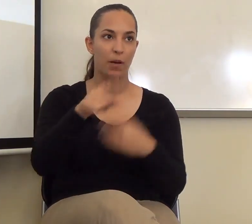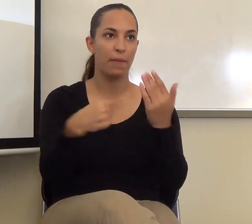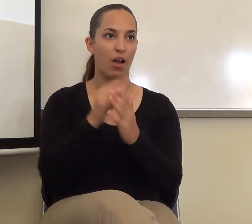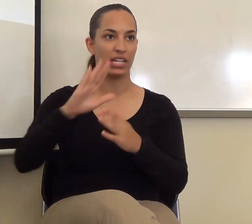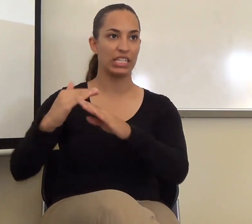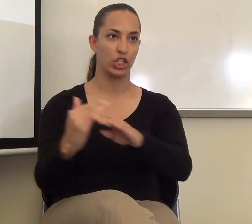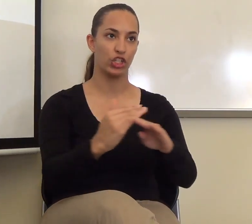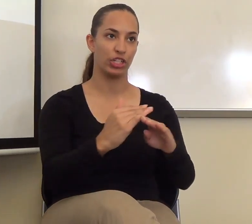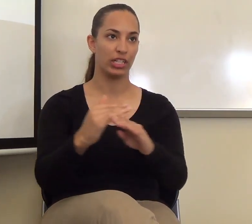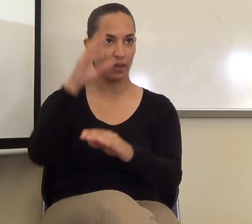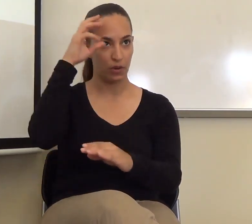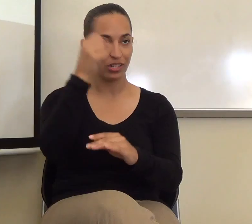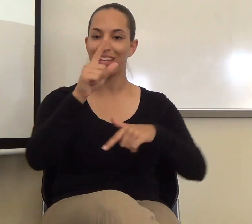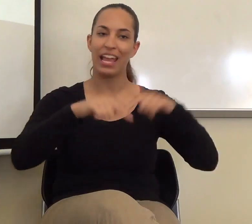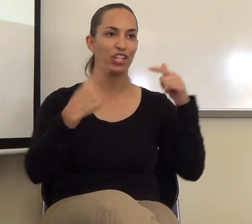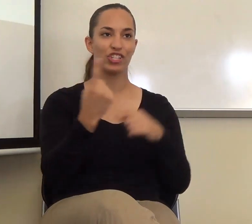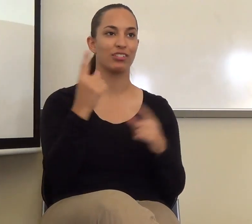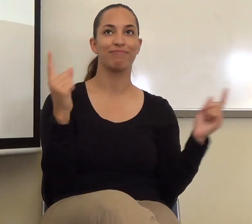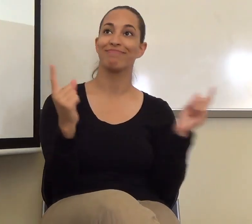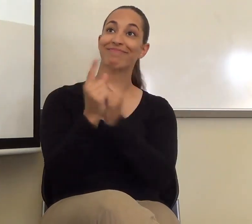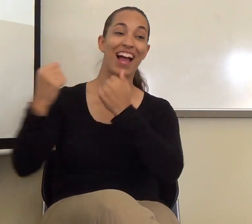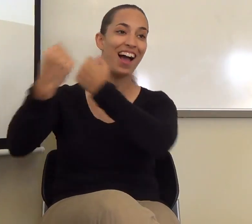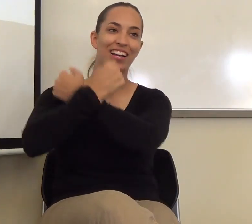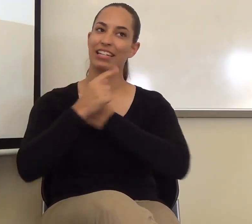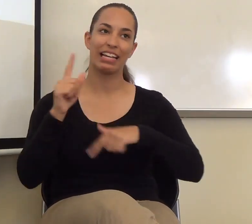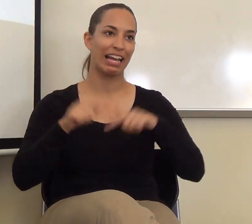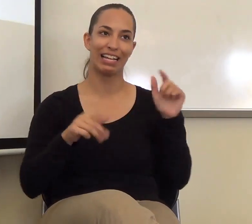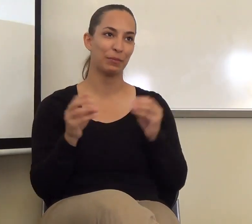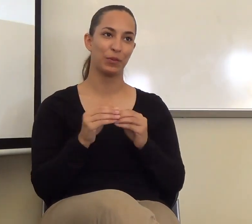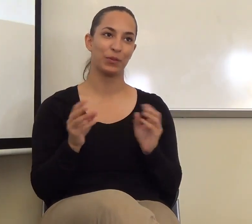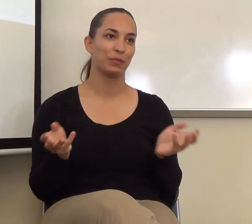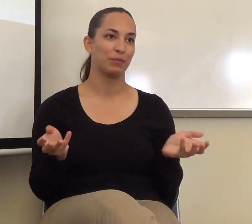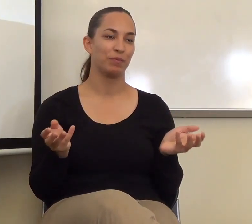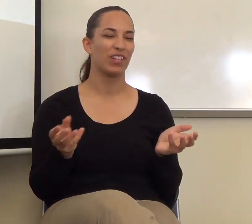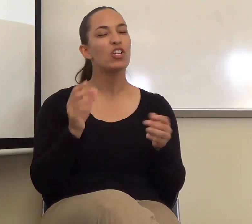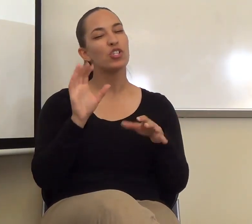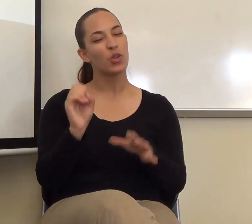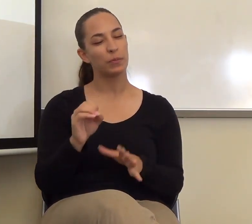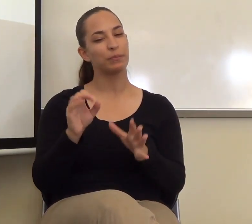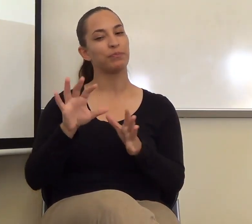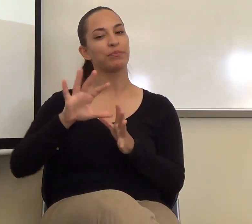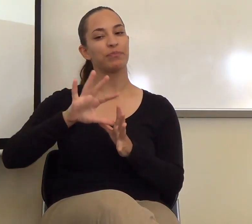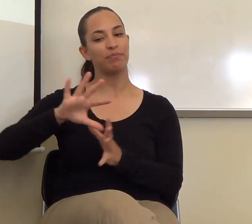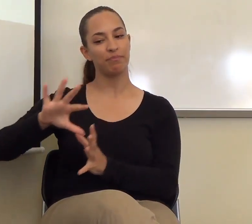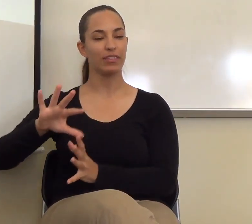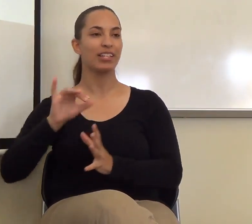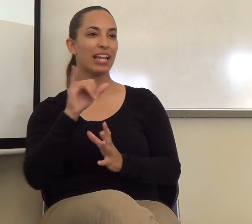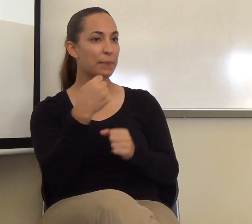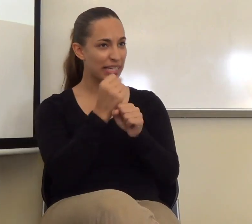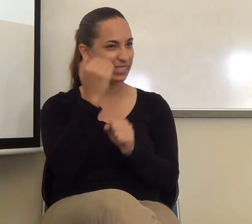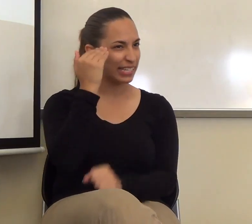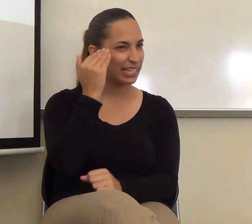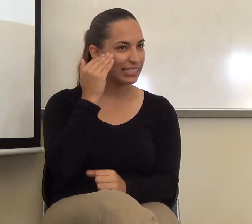just come up to him and hug him, okay? Does that make sense? So that's a little bit tricky. A lot of people write